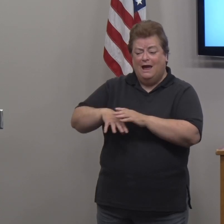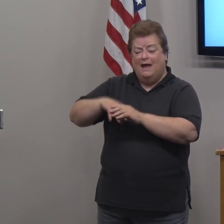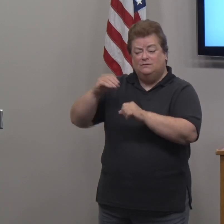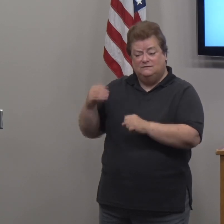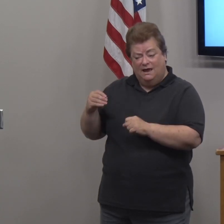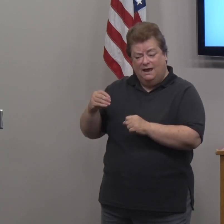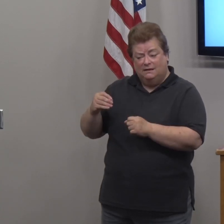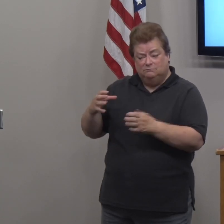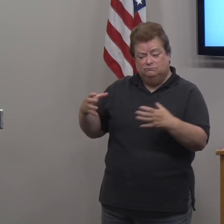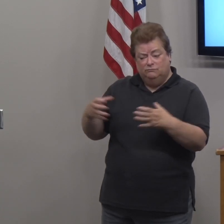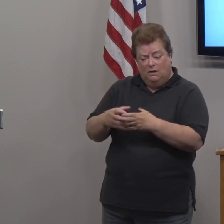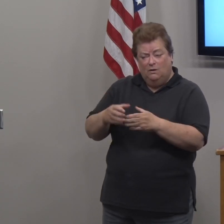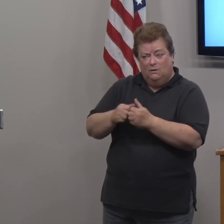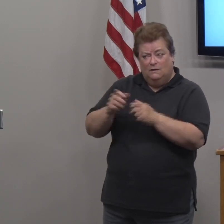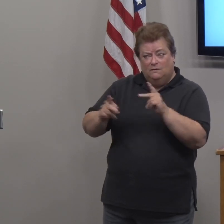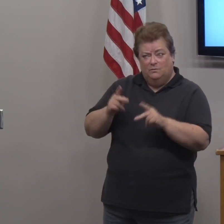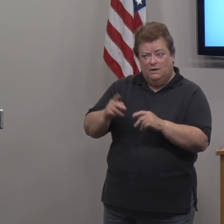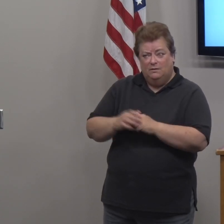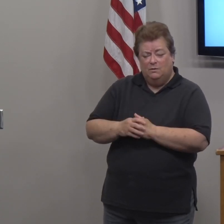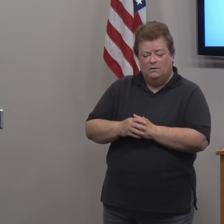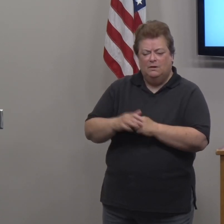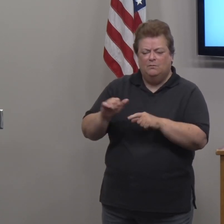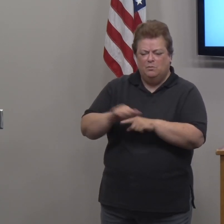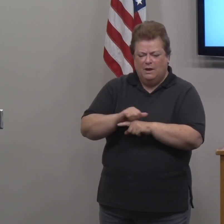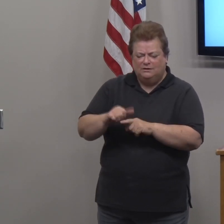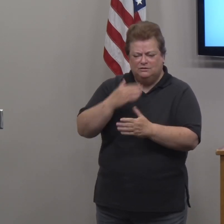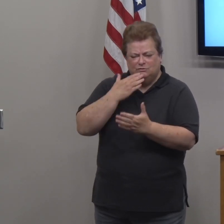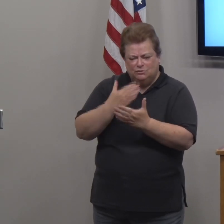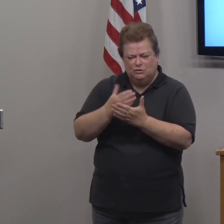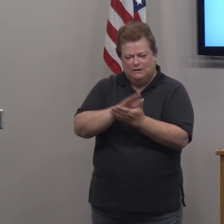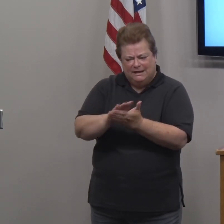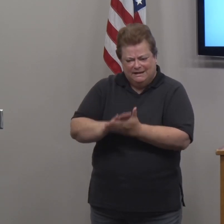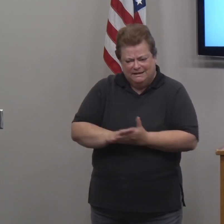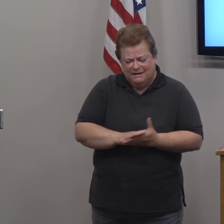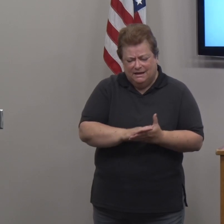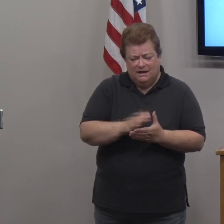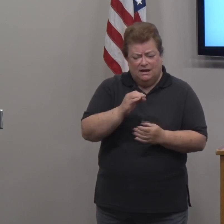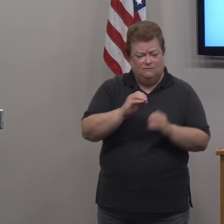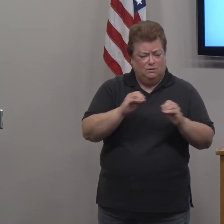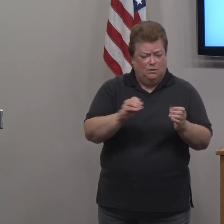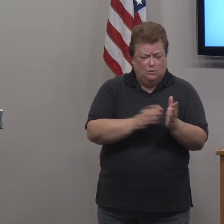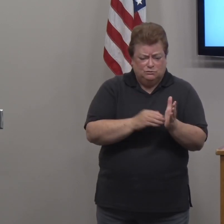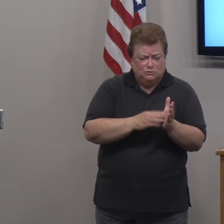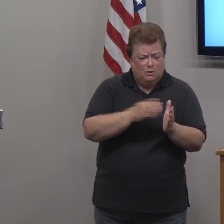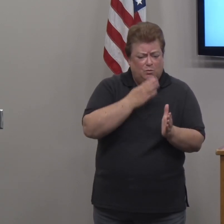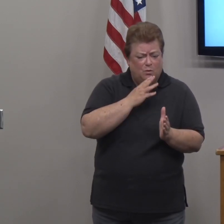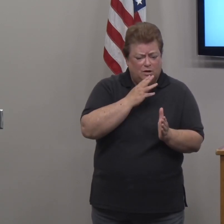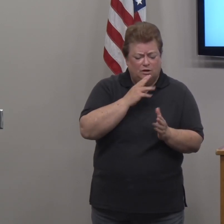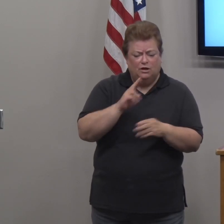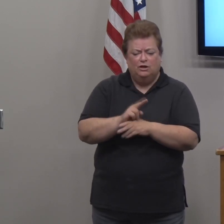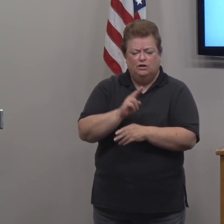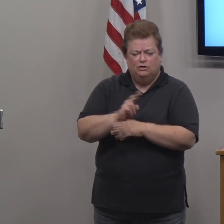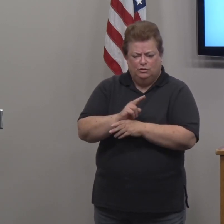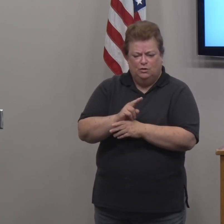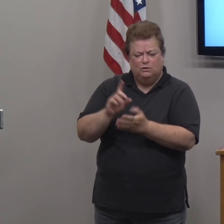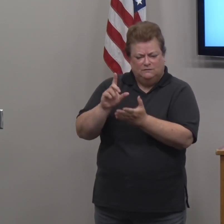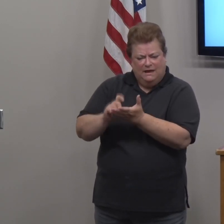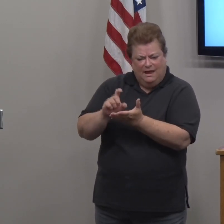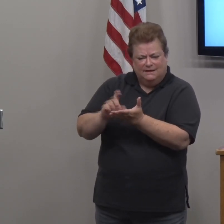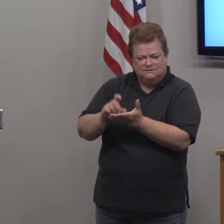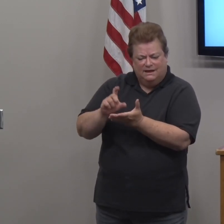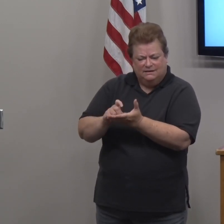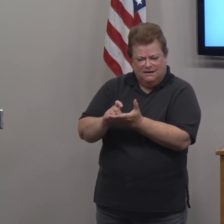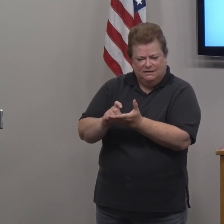gatherings. Practice good hygiene. If soap and water are not readily available, use alcohol-based